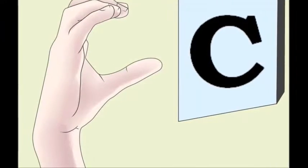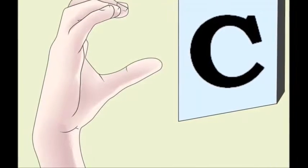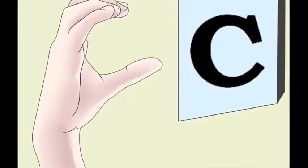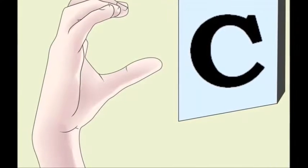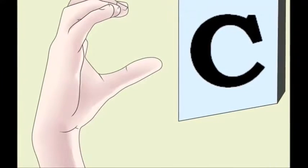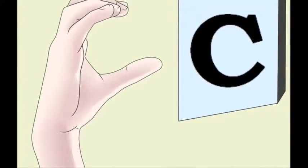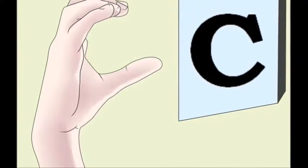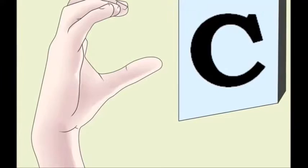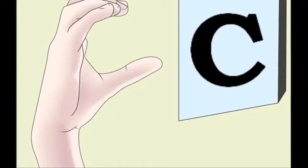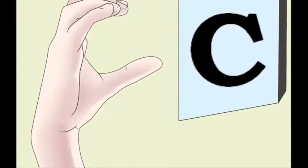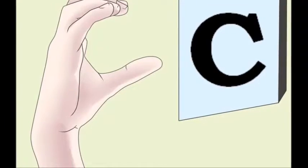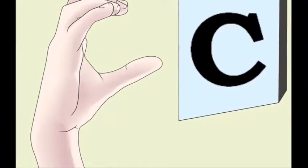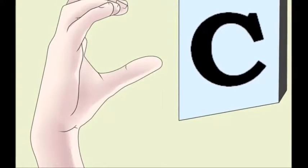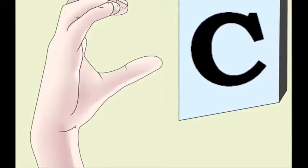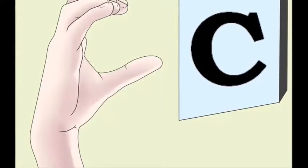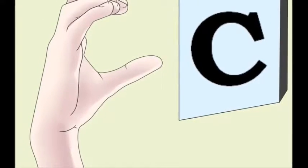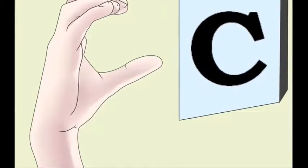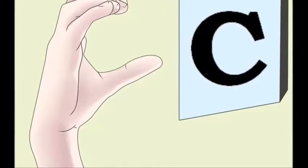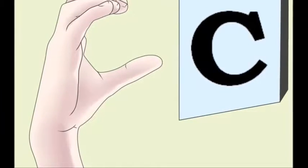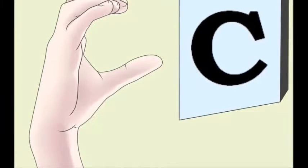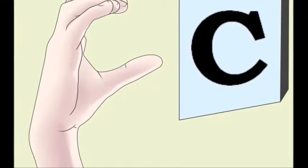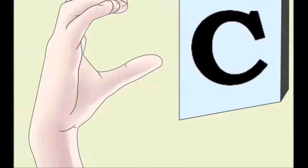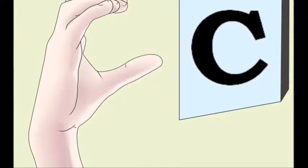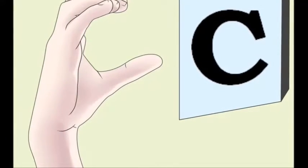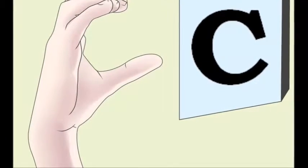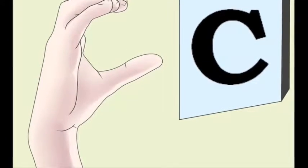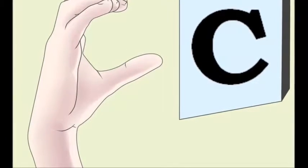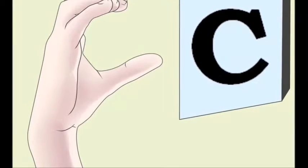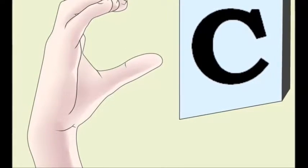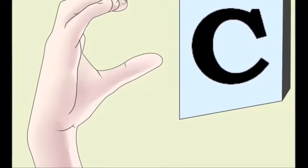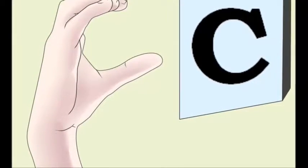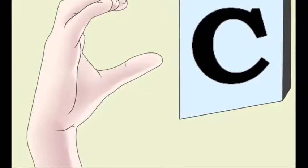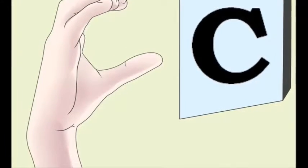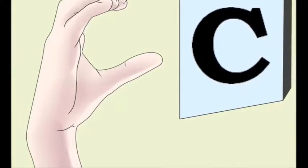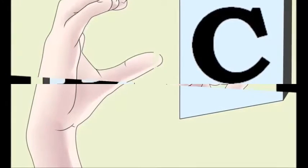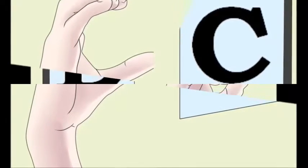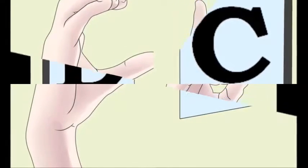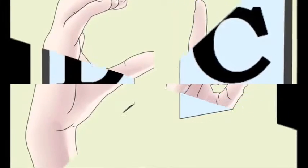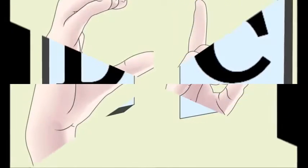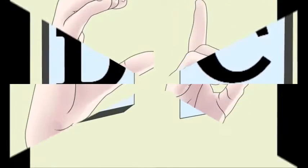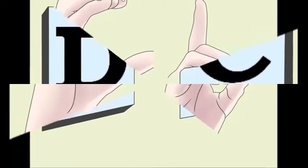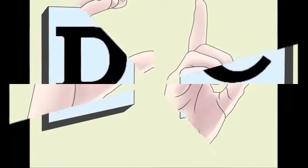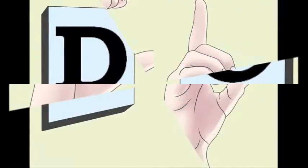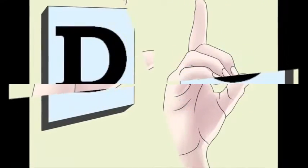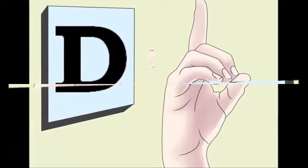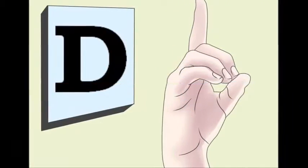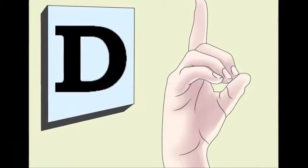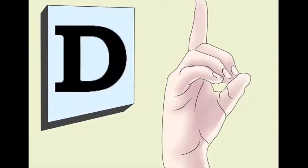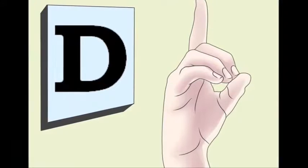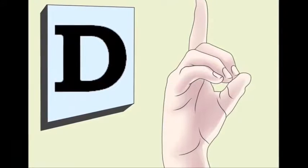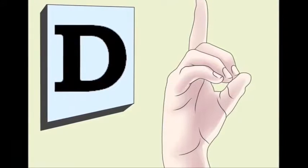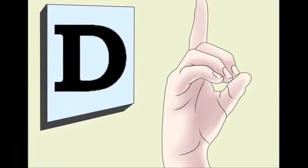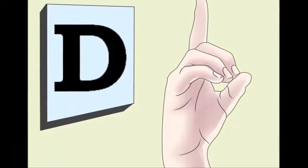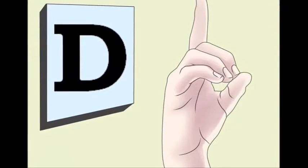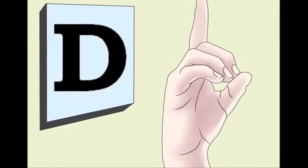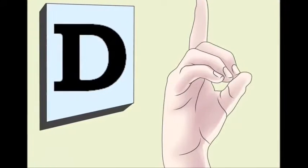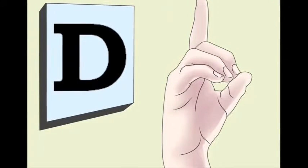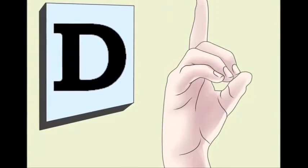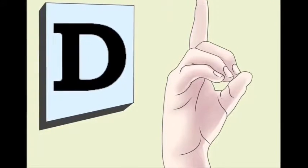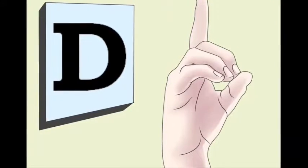Finlande, 1, with slight variation, ce below. Once you learn to sign for every letter, you can spell en